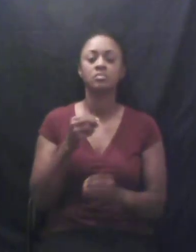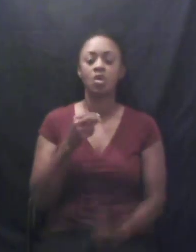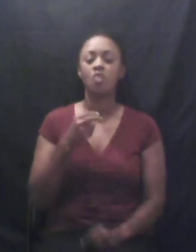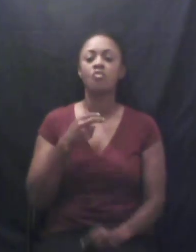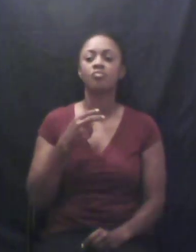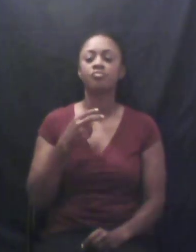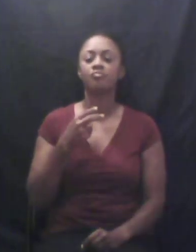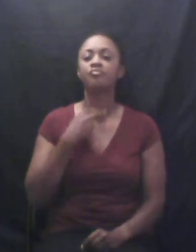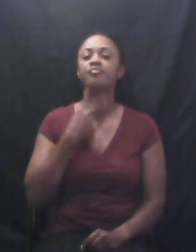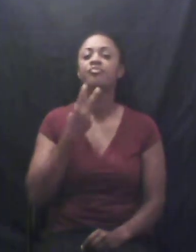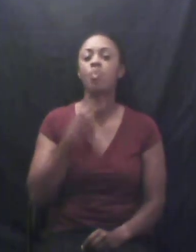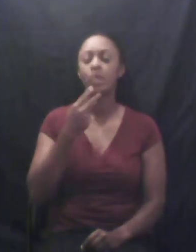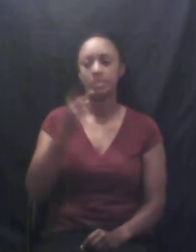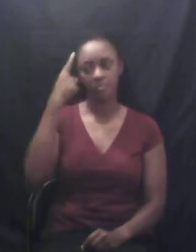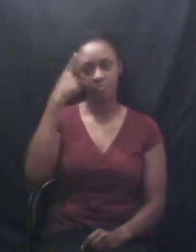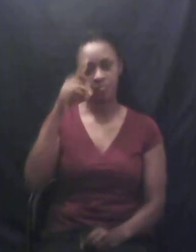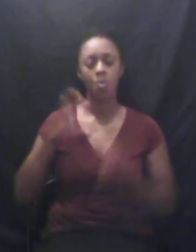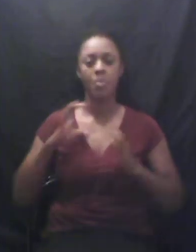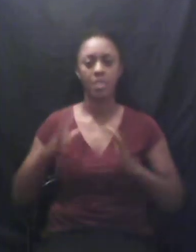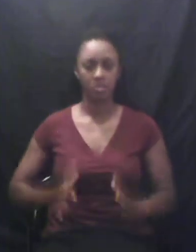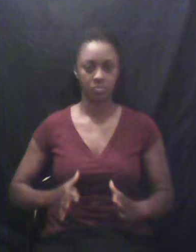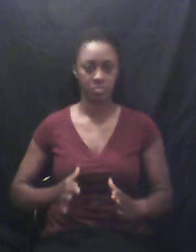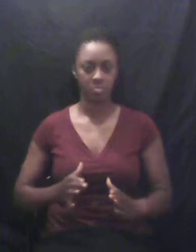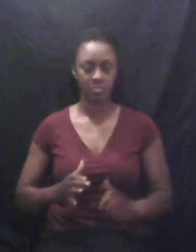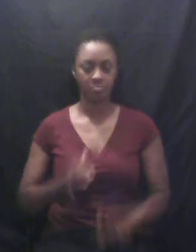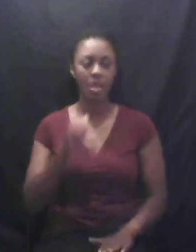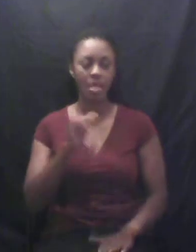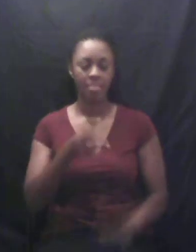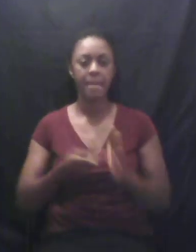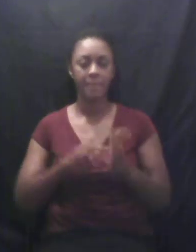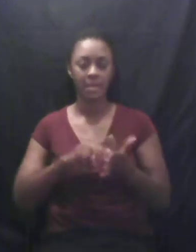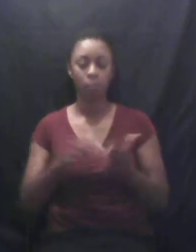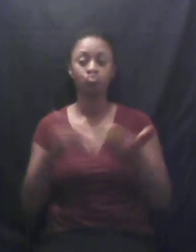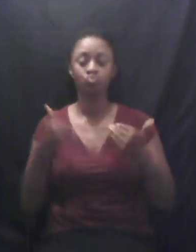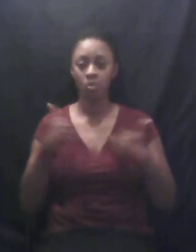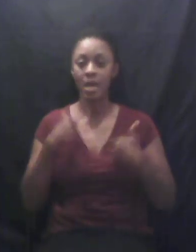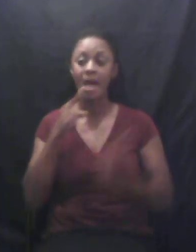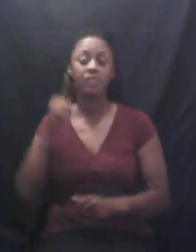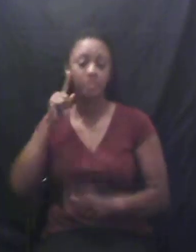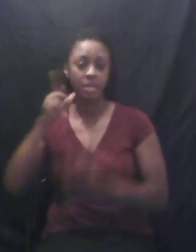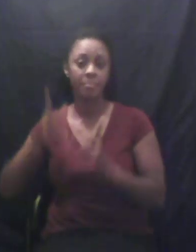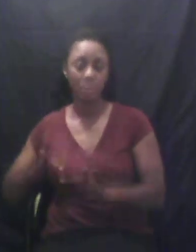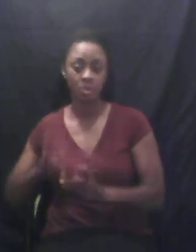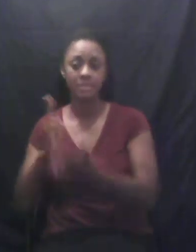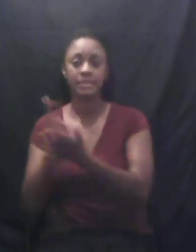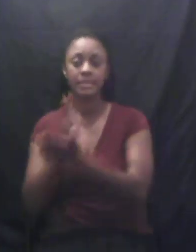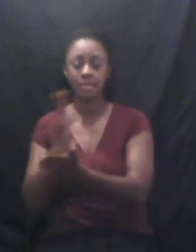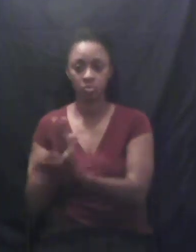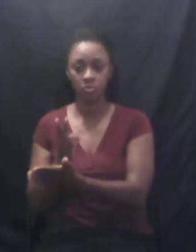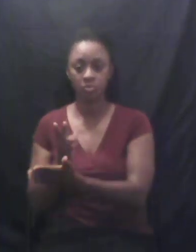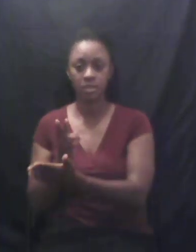So you may have a deaf person who uses the speech. Most oral deaf people are going to use